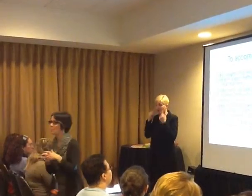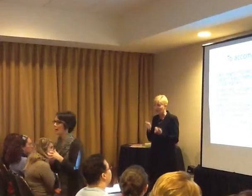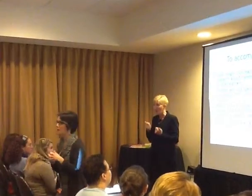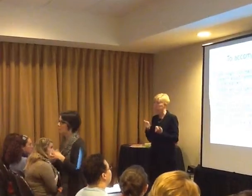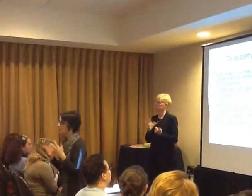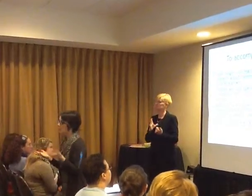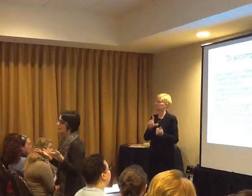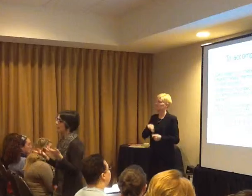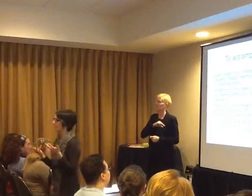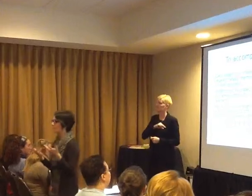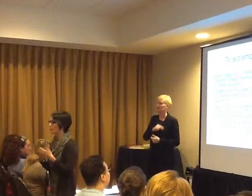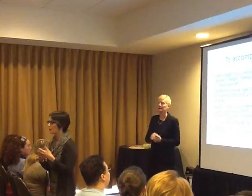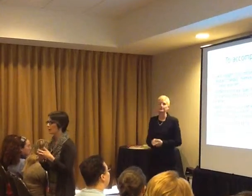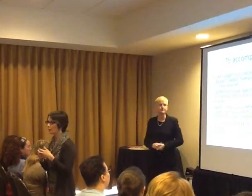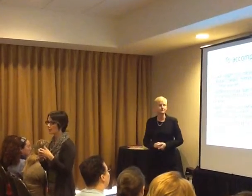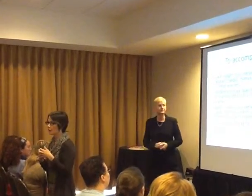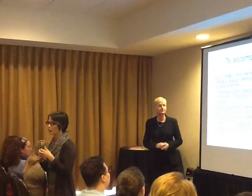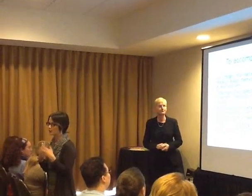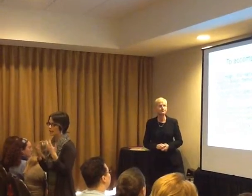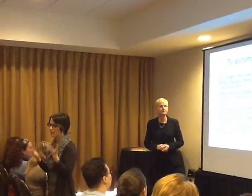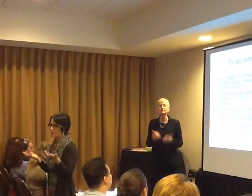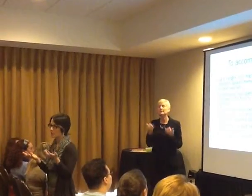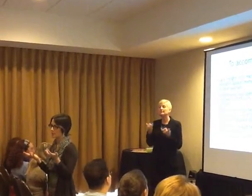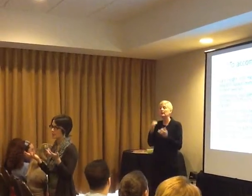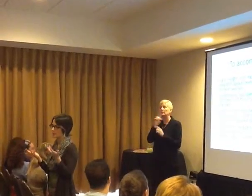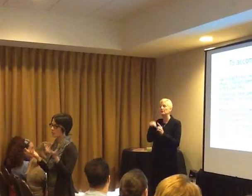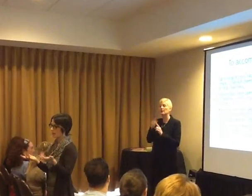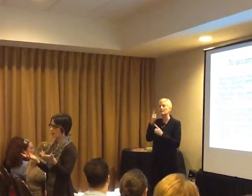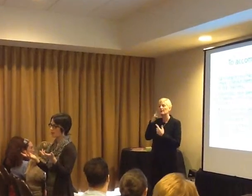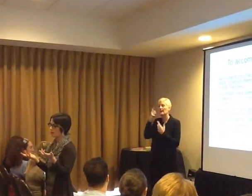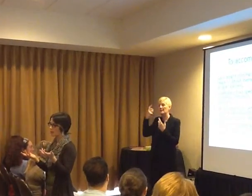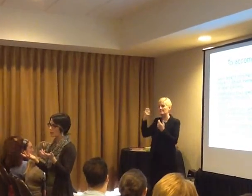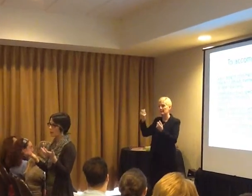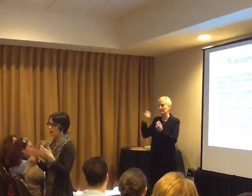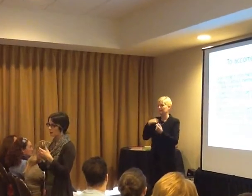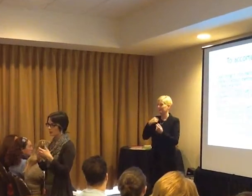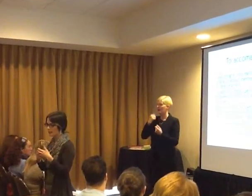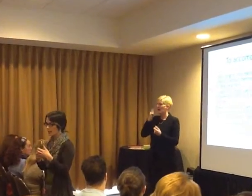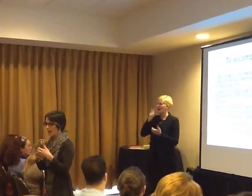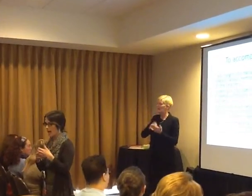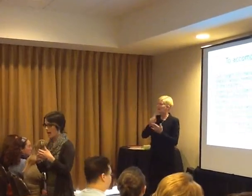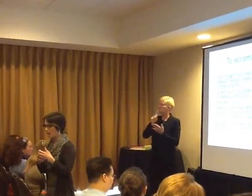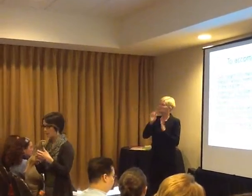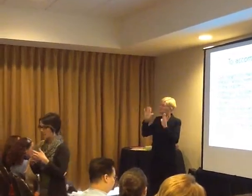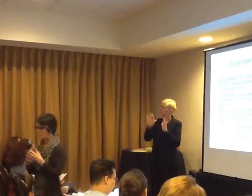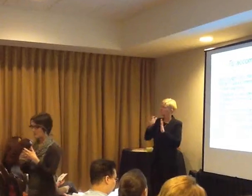talk about memory in deaf and hard of hearing learners. I came across this great article by Harley